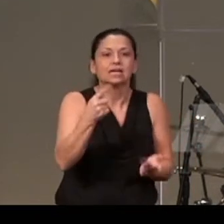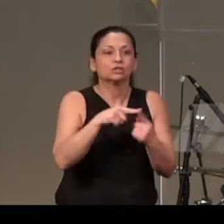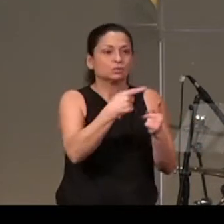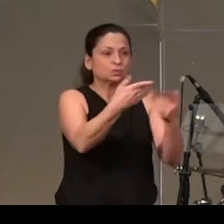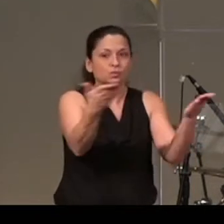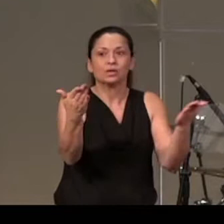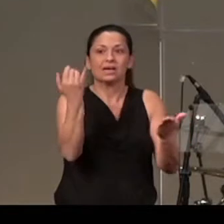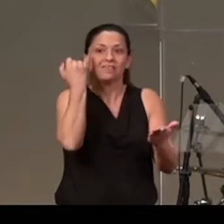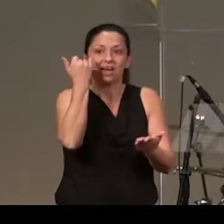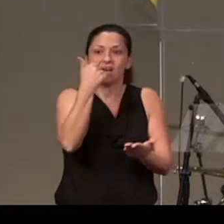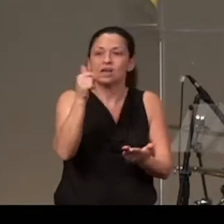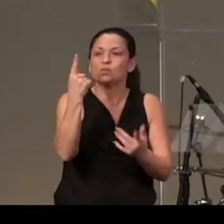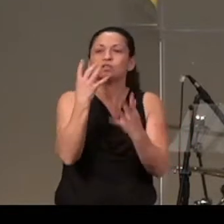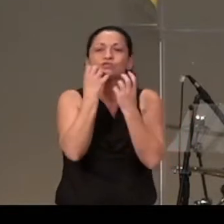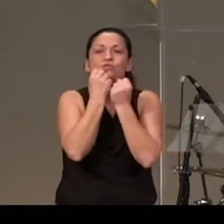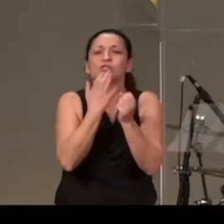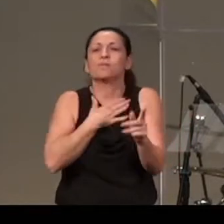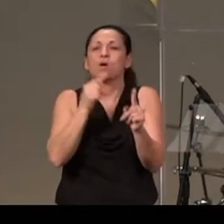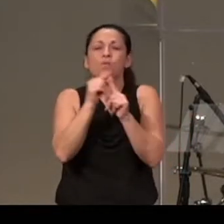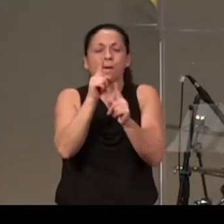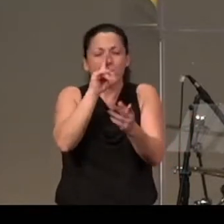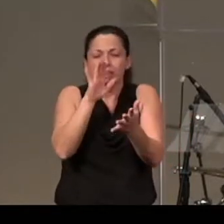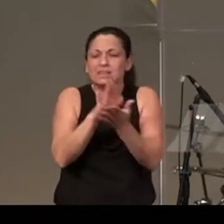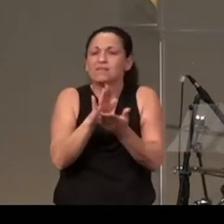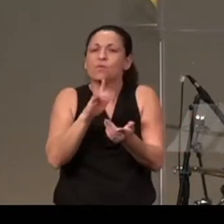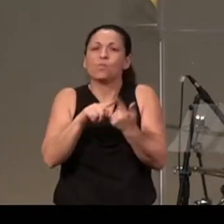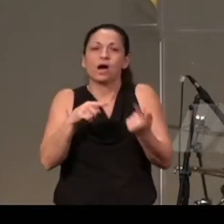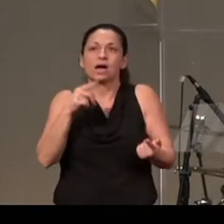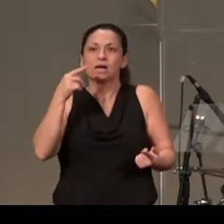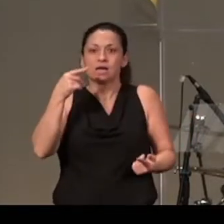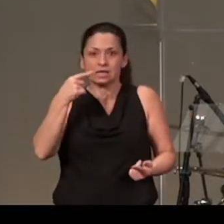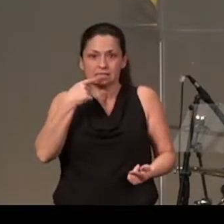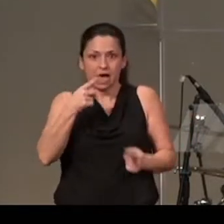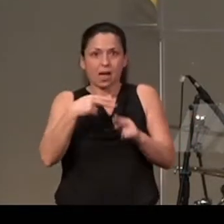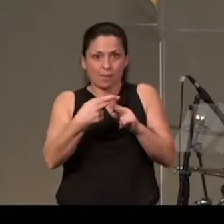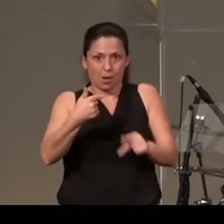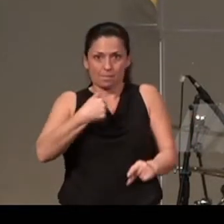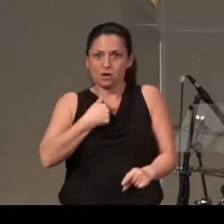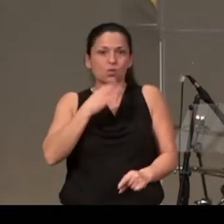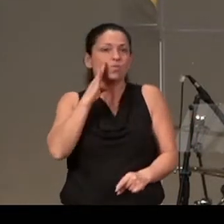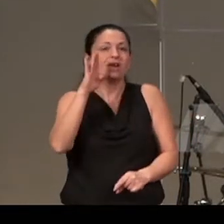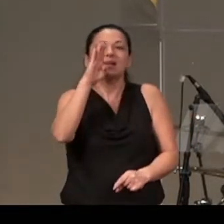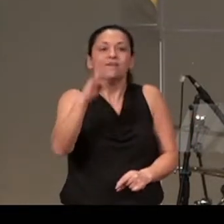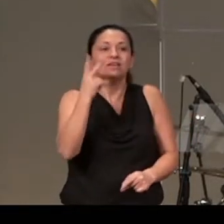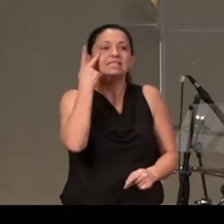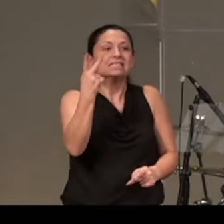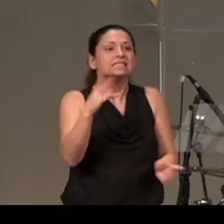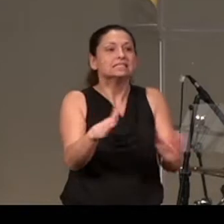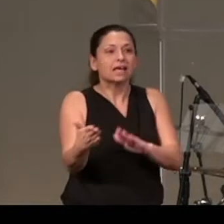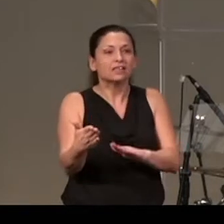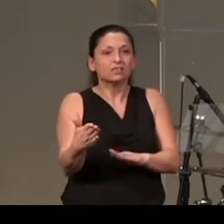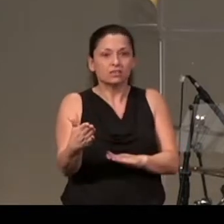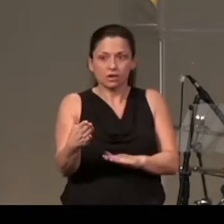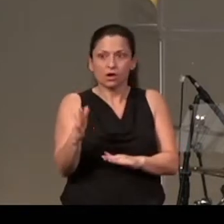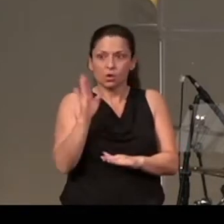anyone treasures my word, believes what my word says about me, he will never see death. Wouldn't we want to lean in? Tell